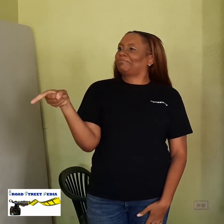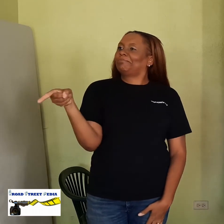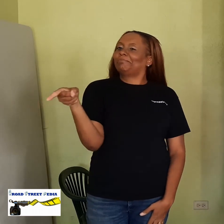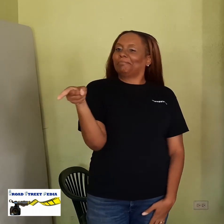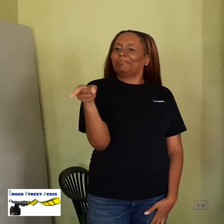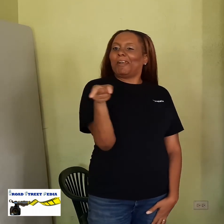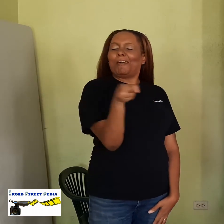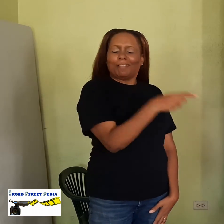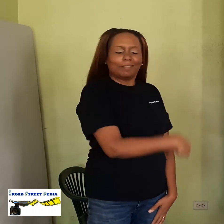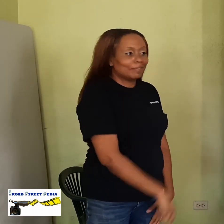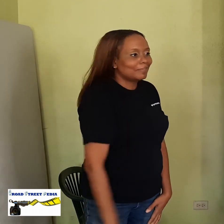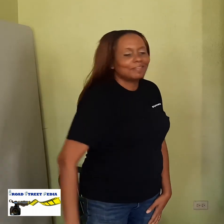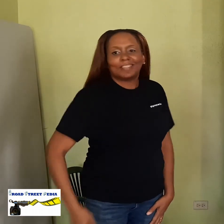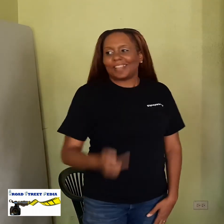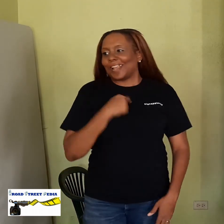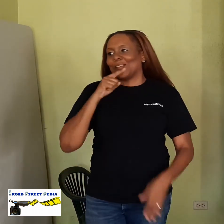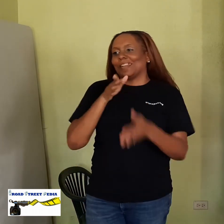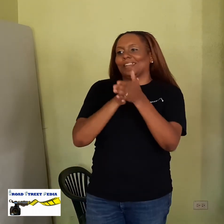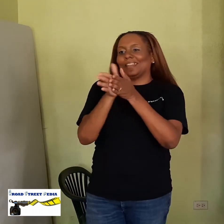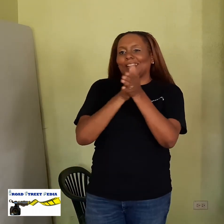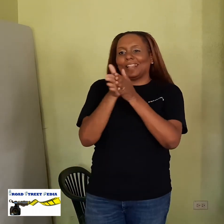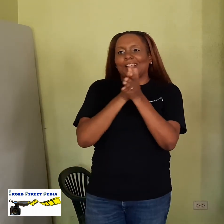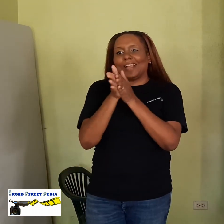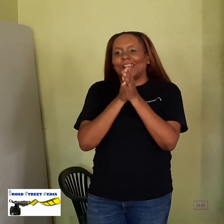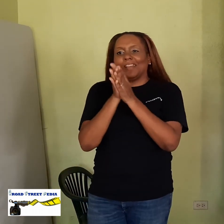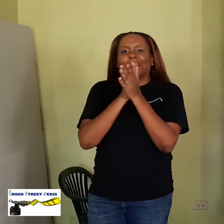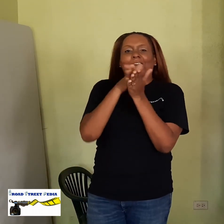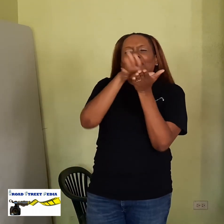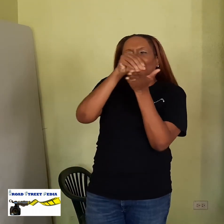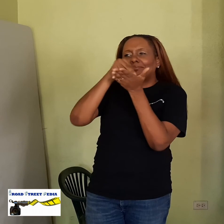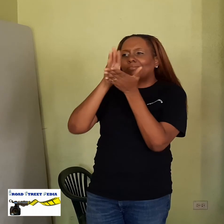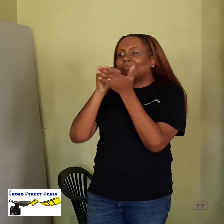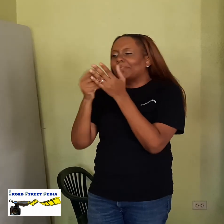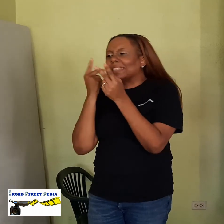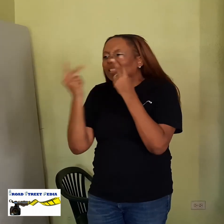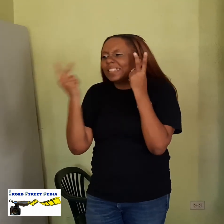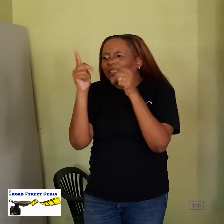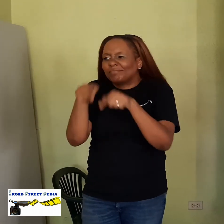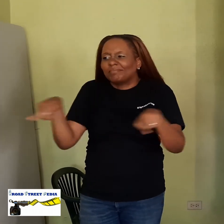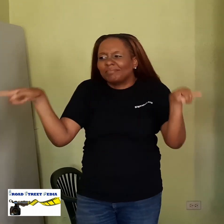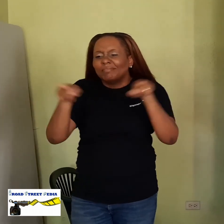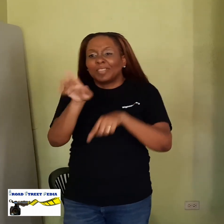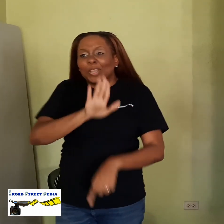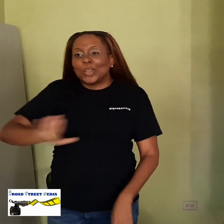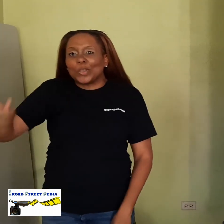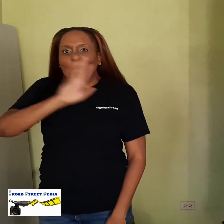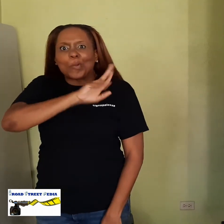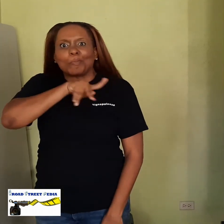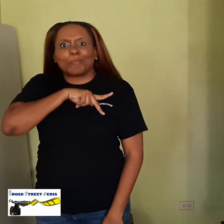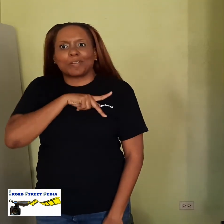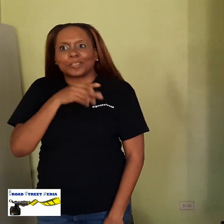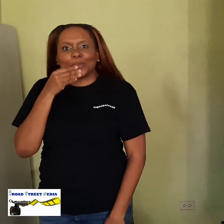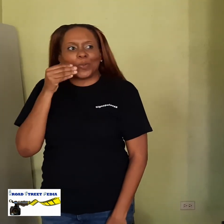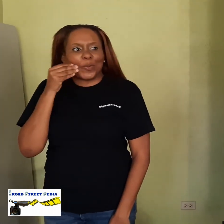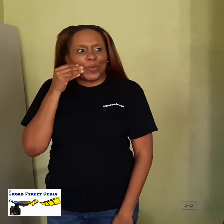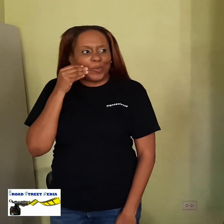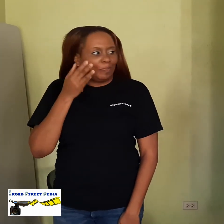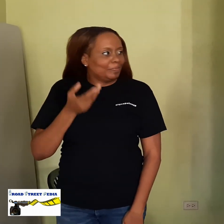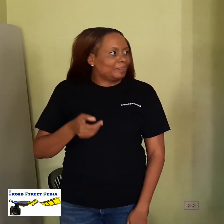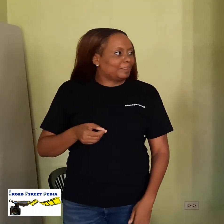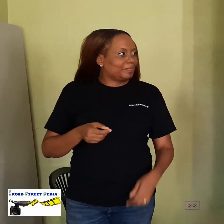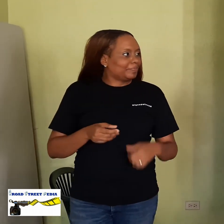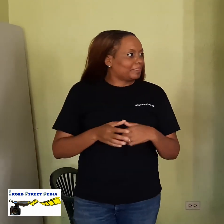one of you, and I'm looking forward to learning and seeing so much more from your personal gardens at home.